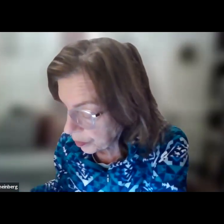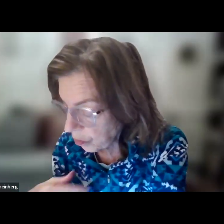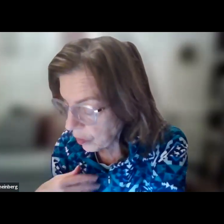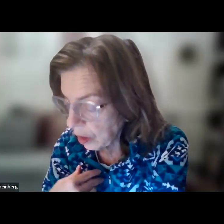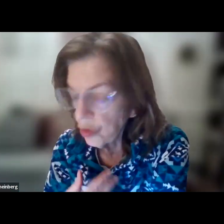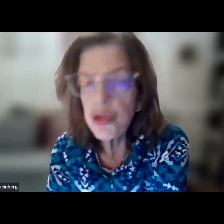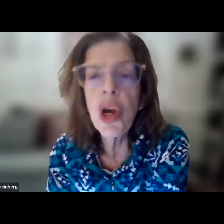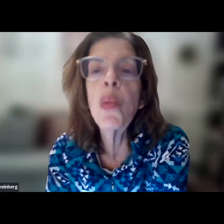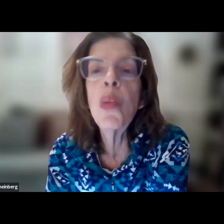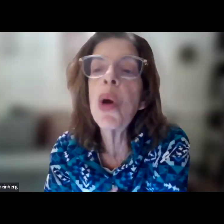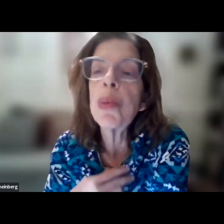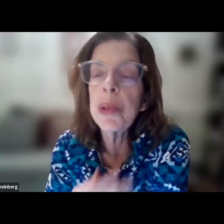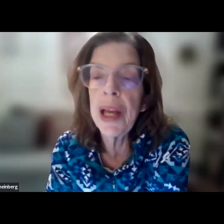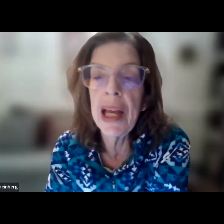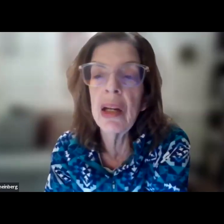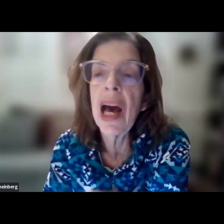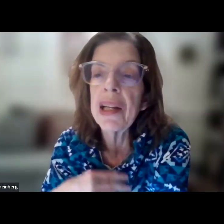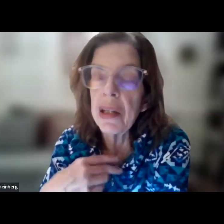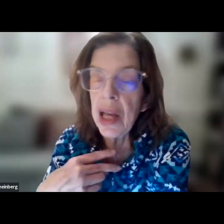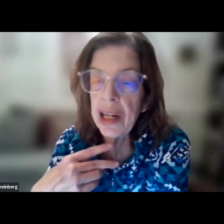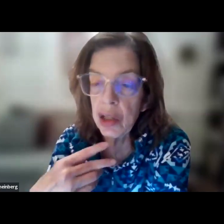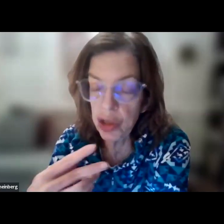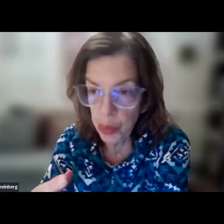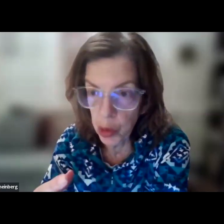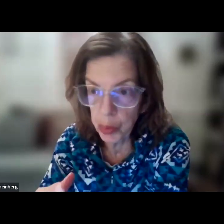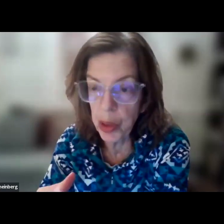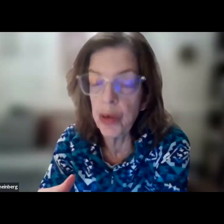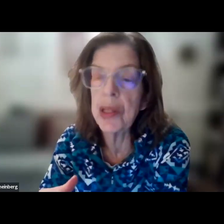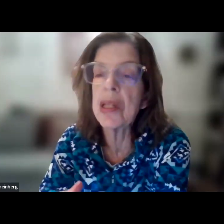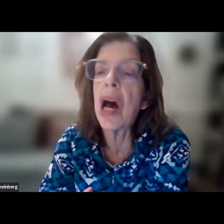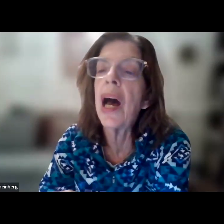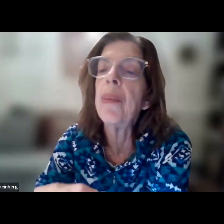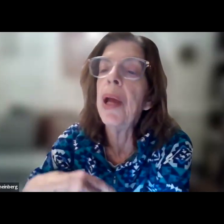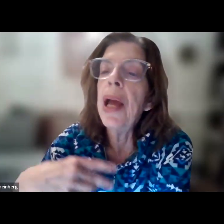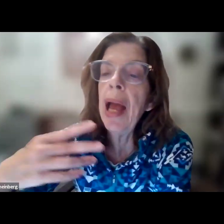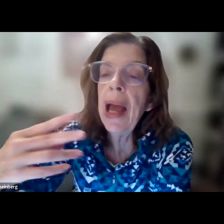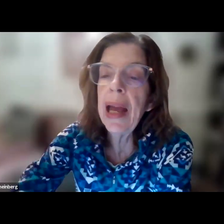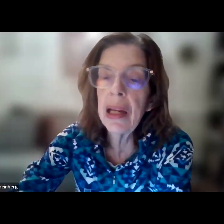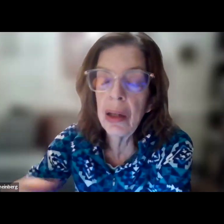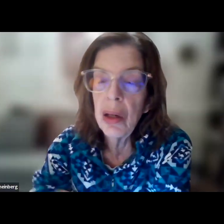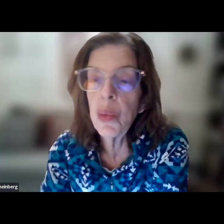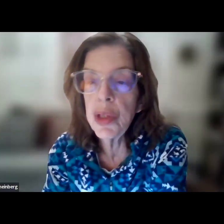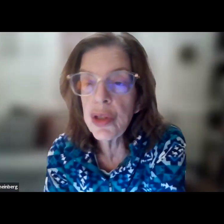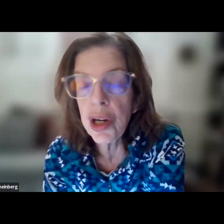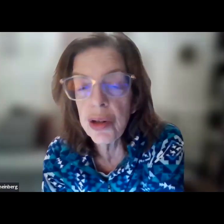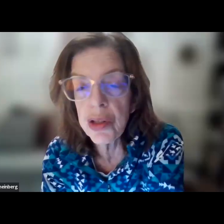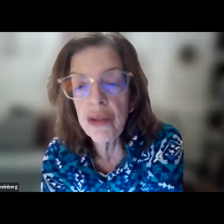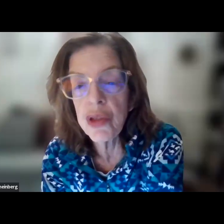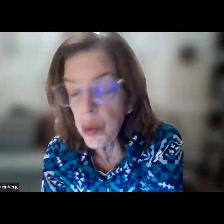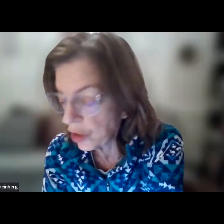working. So we wrote a plan, got a support group at the time, and we started on